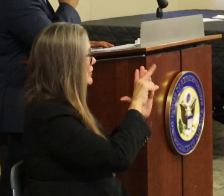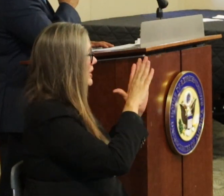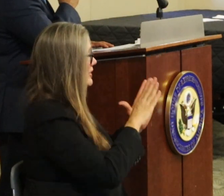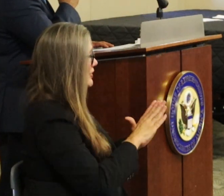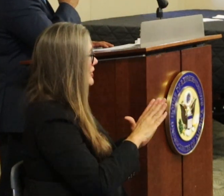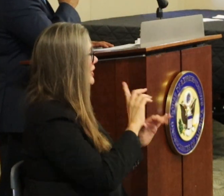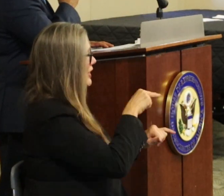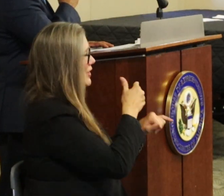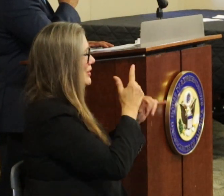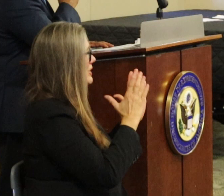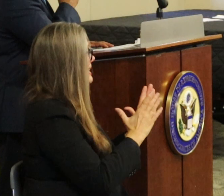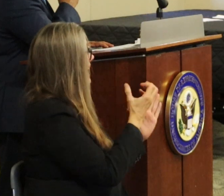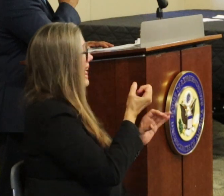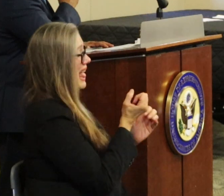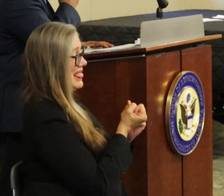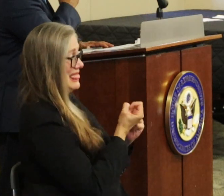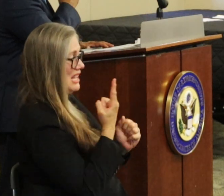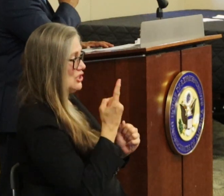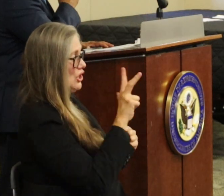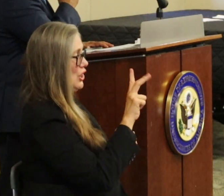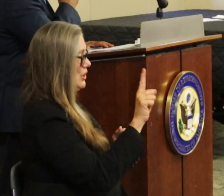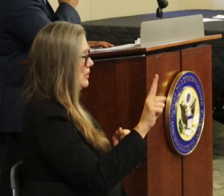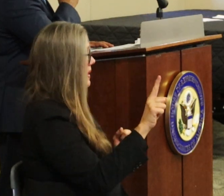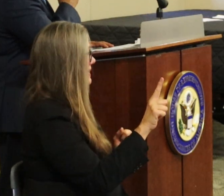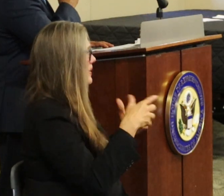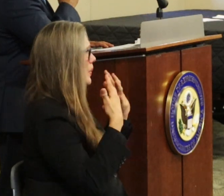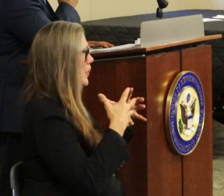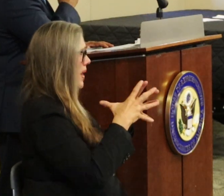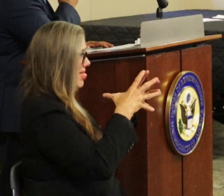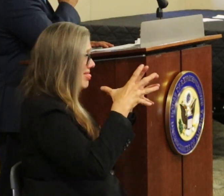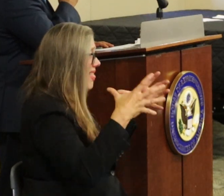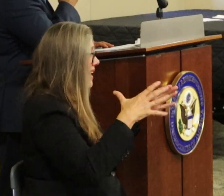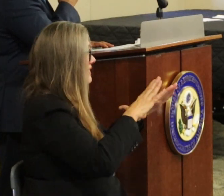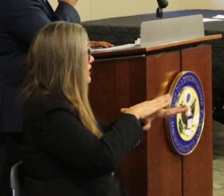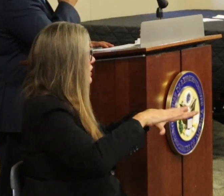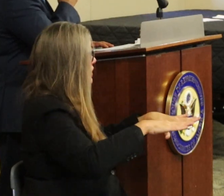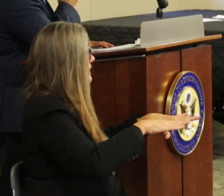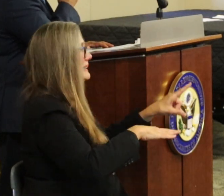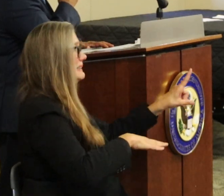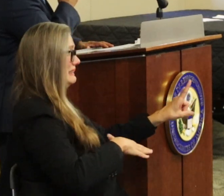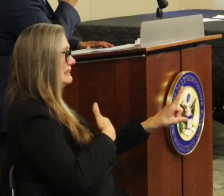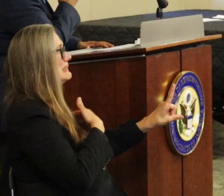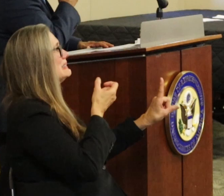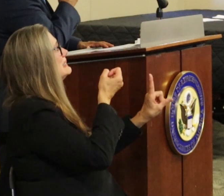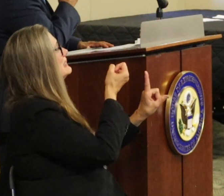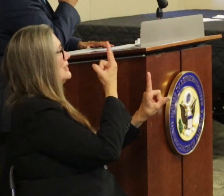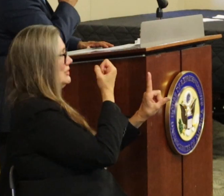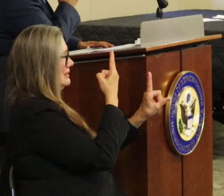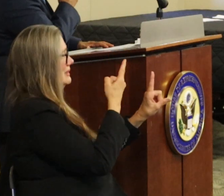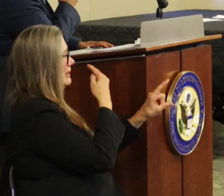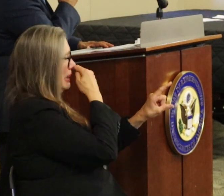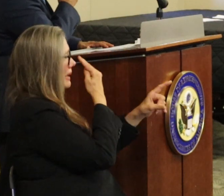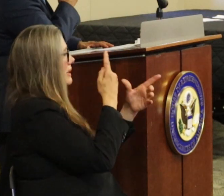That, last year I had 31. So, I mean, point I don't well know taken. If that's a school board.